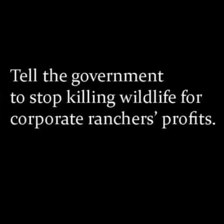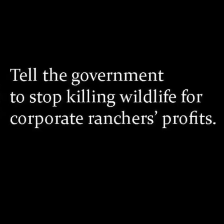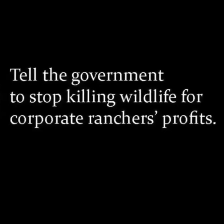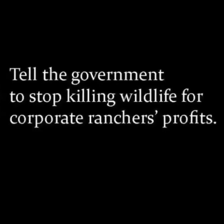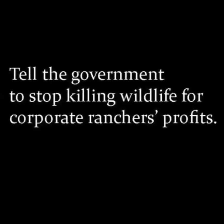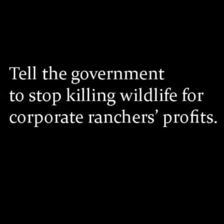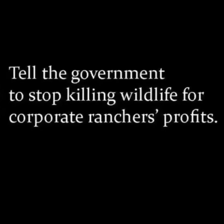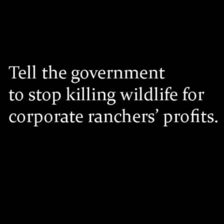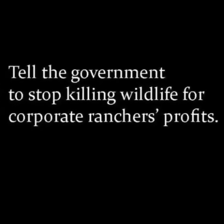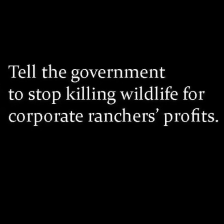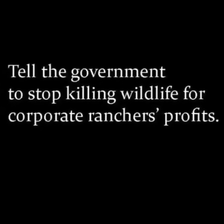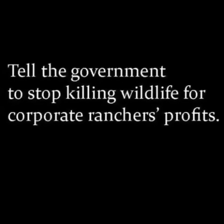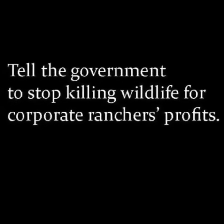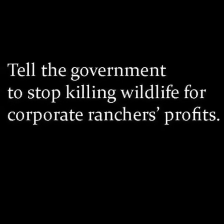for corporate ranchers' profits.